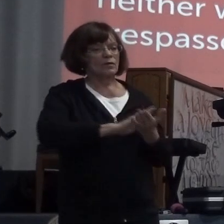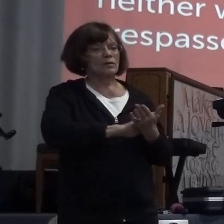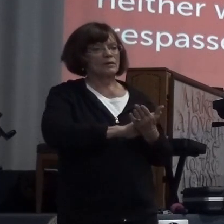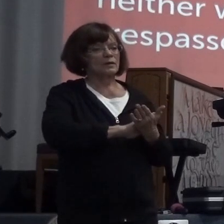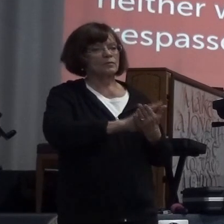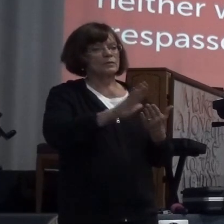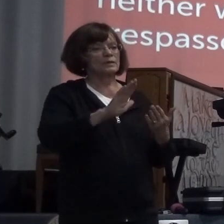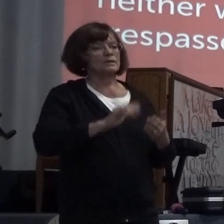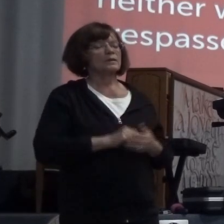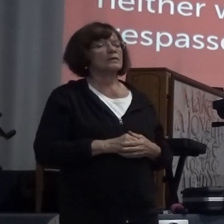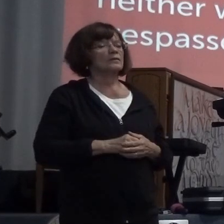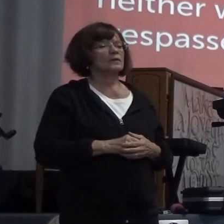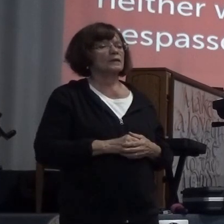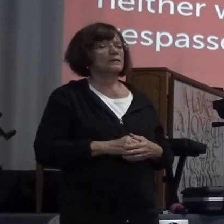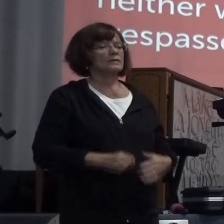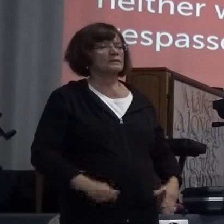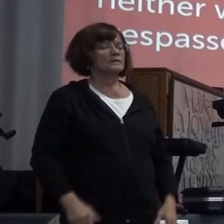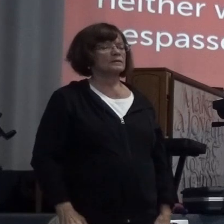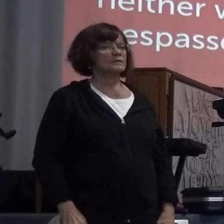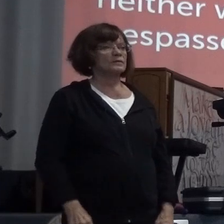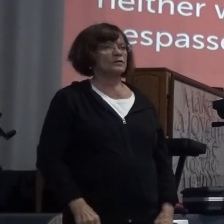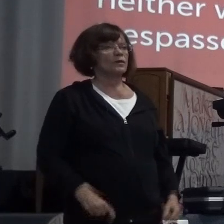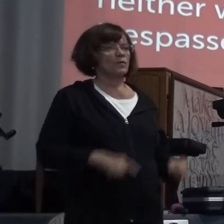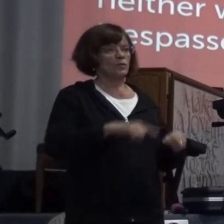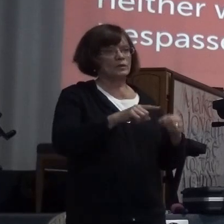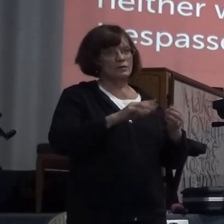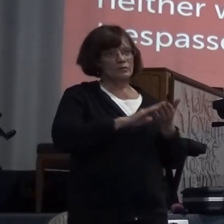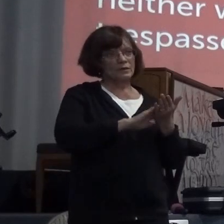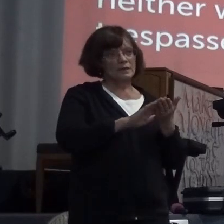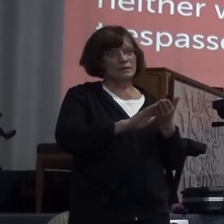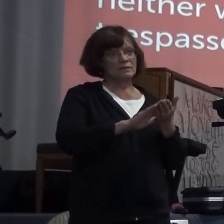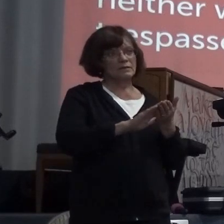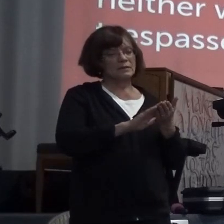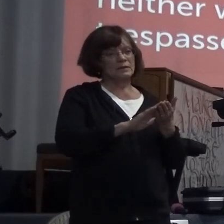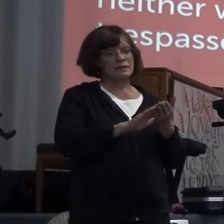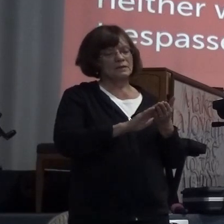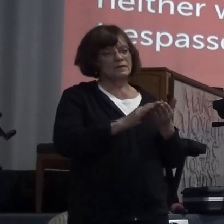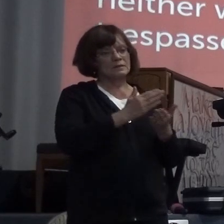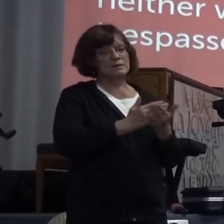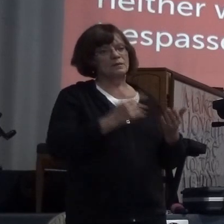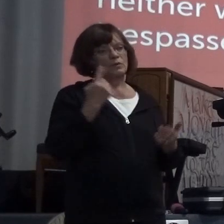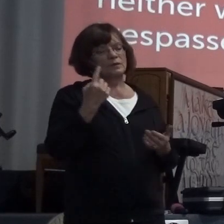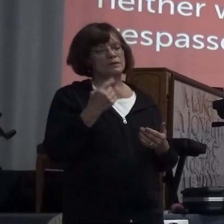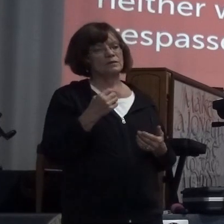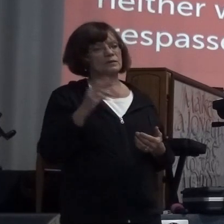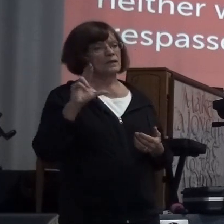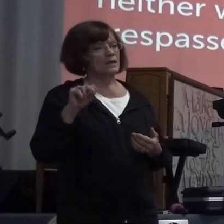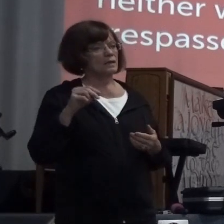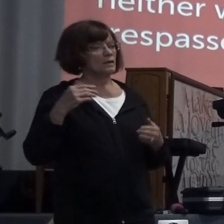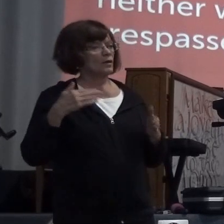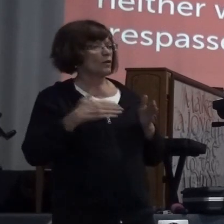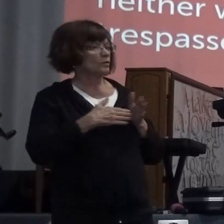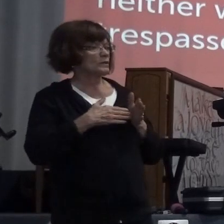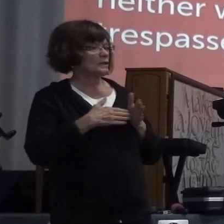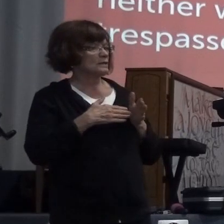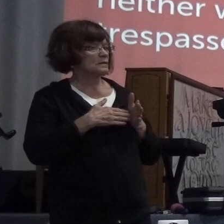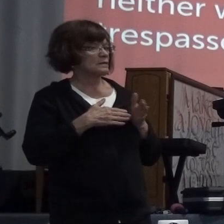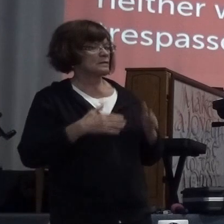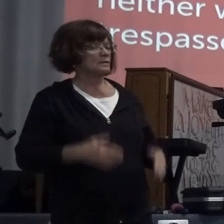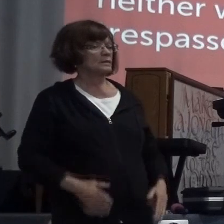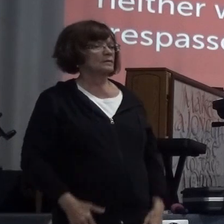forgiveness. So when you forgive someone for something, you don't hold it against them.